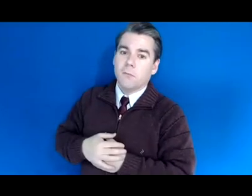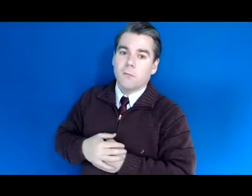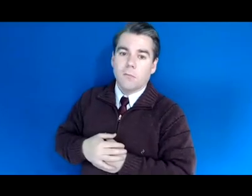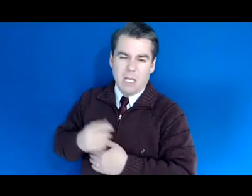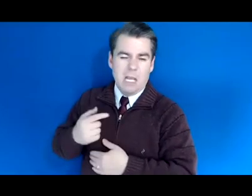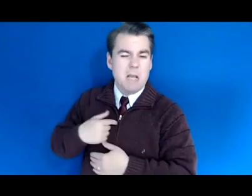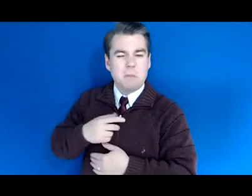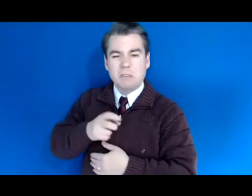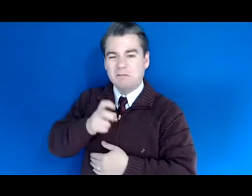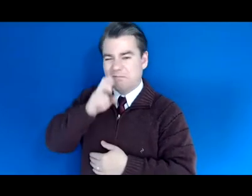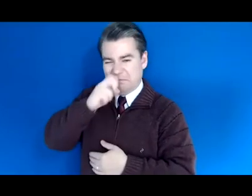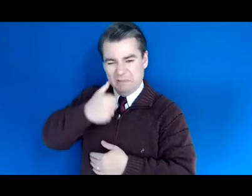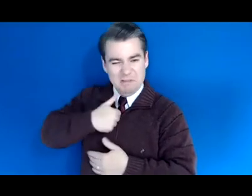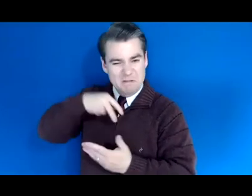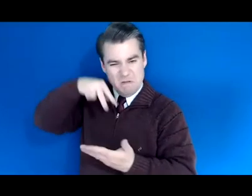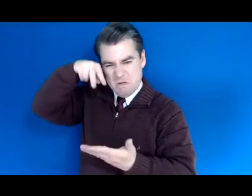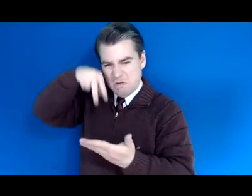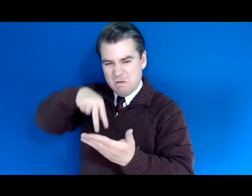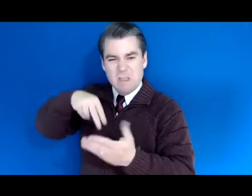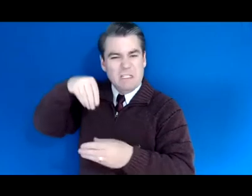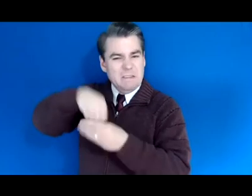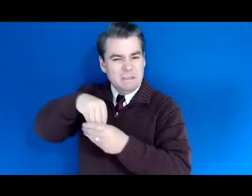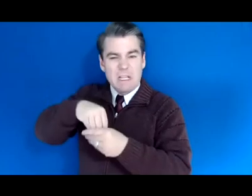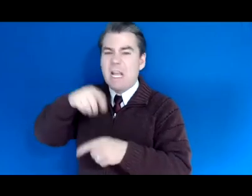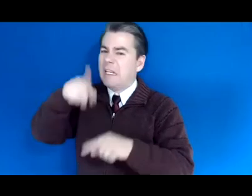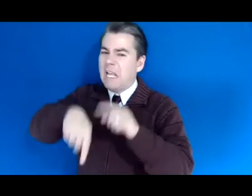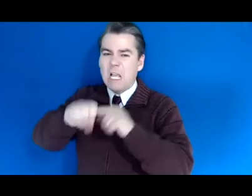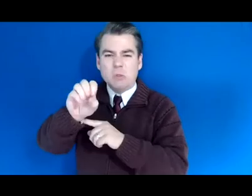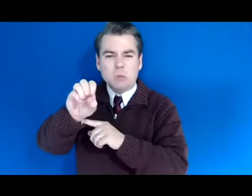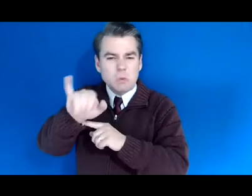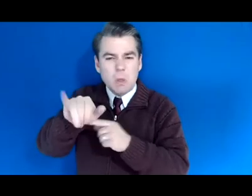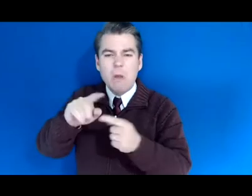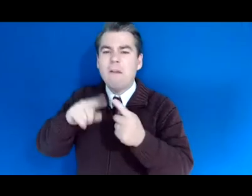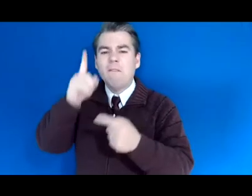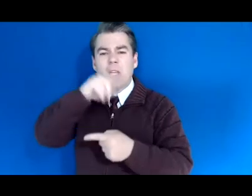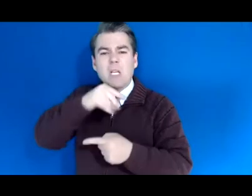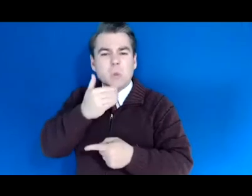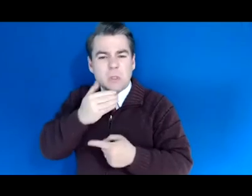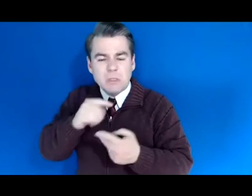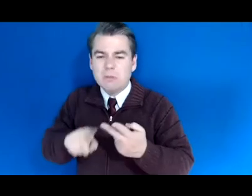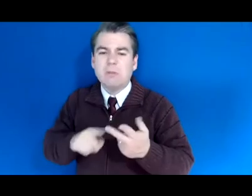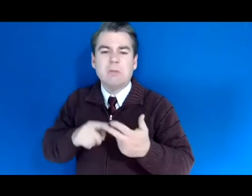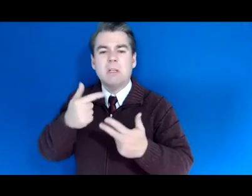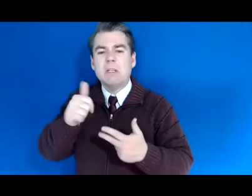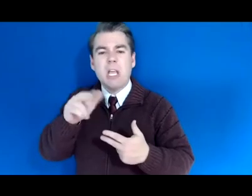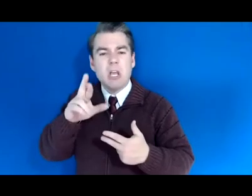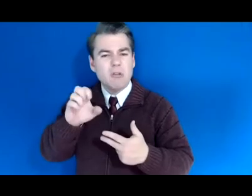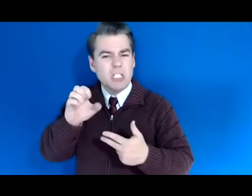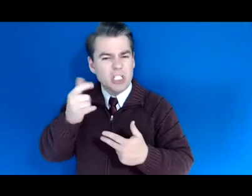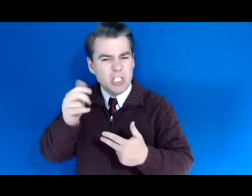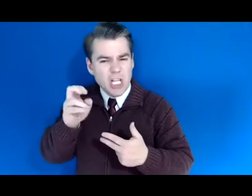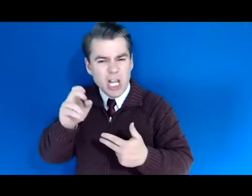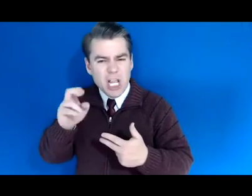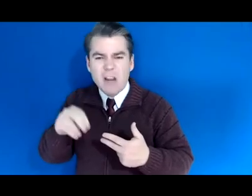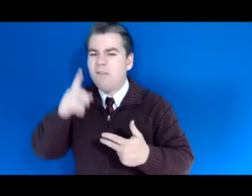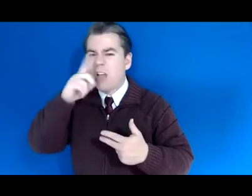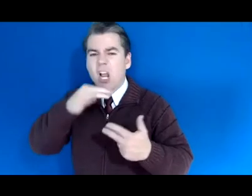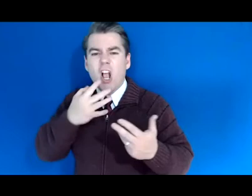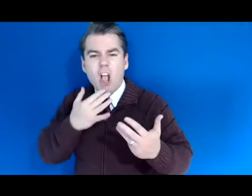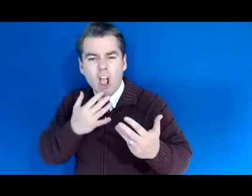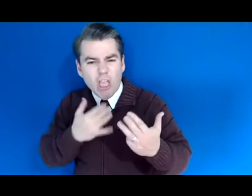lists. It cannot contain soy, artificial sweeteners, carrageenan, artificial colors,